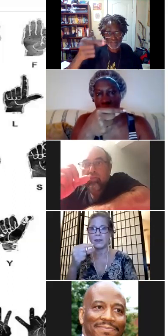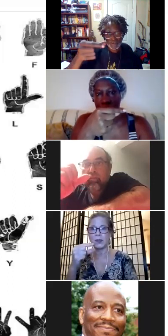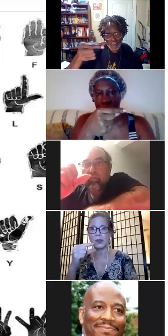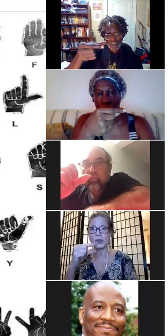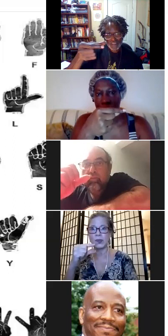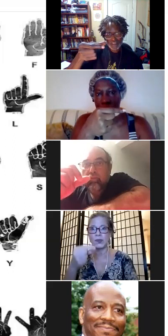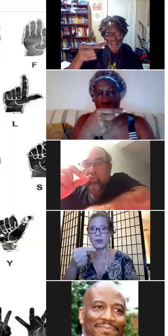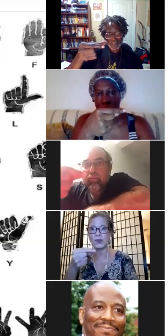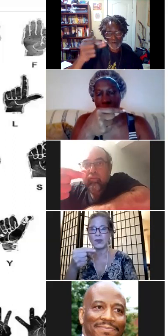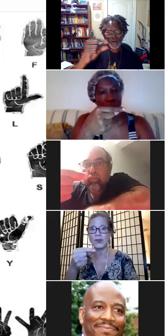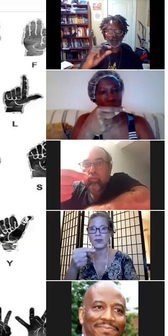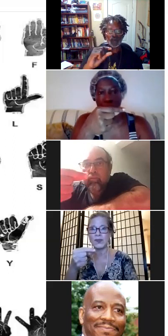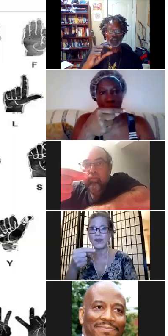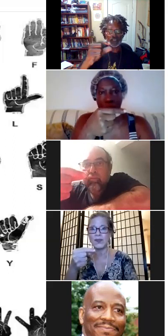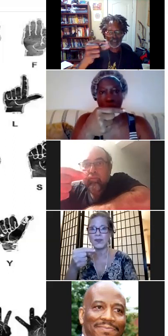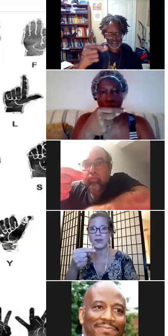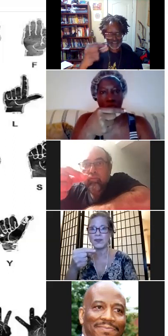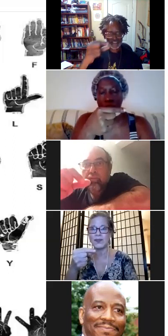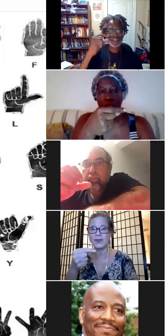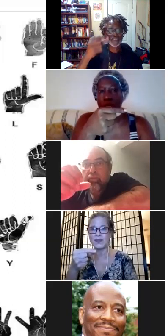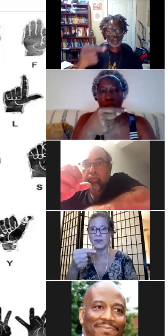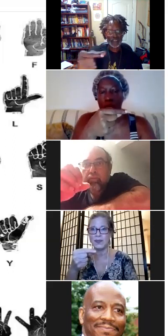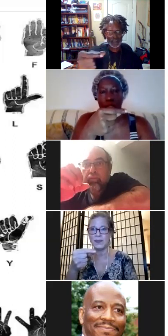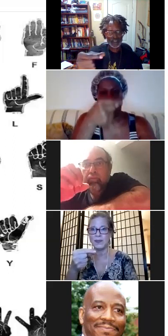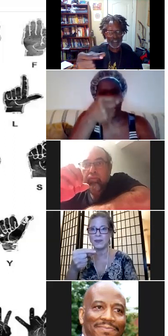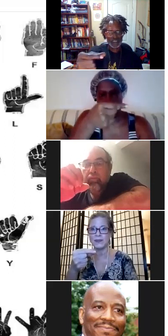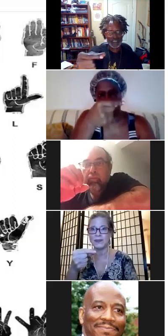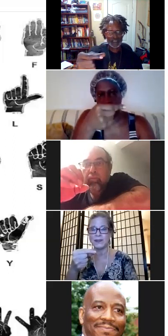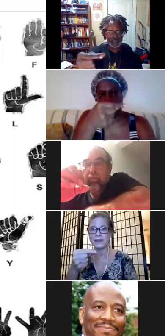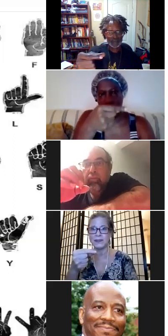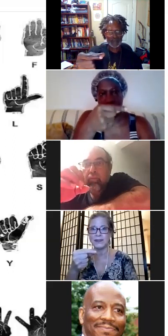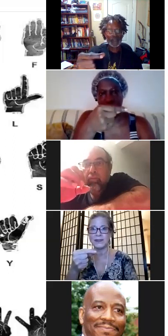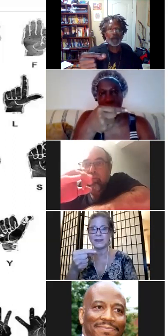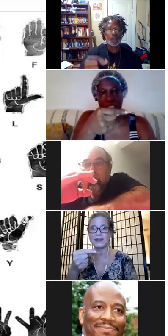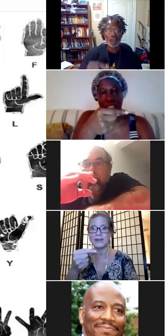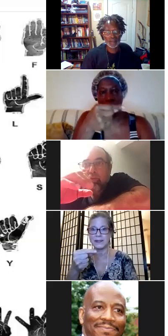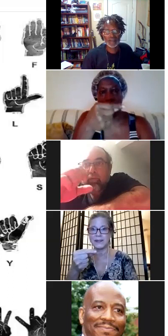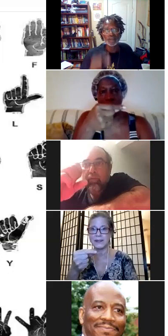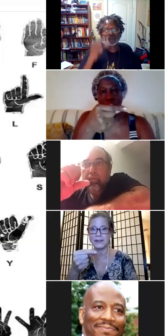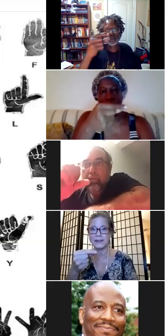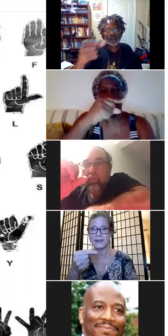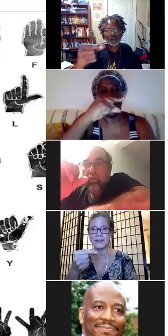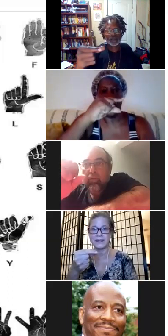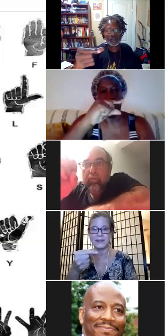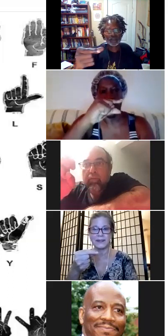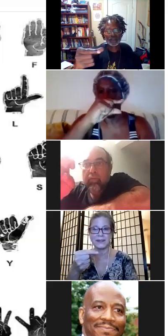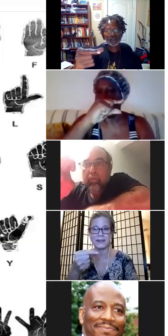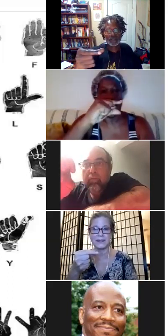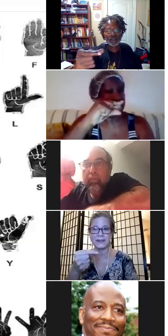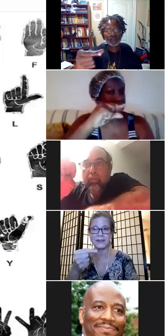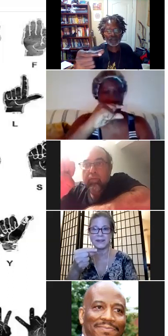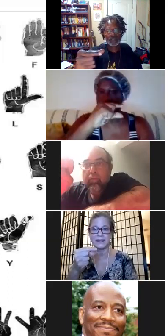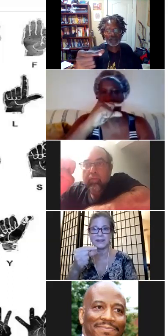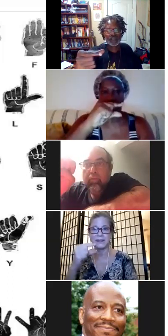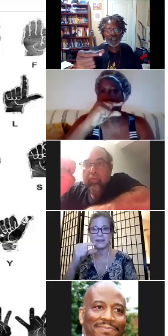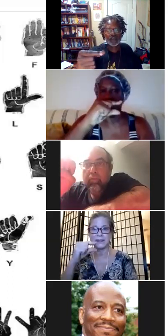and then do this? No, Or I just it's just no. it's just This like is this. G. Okay. This is G. This is